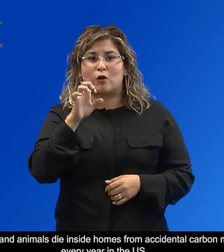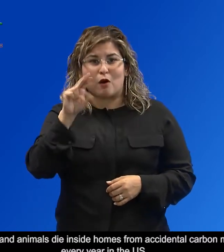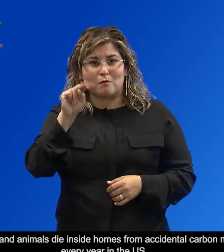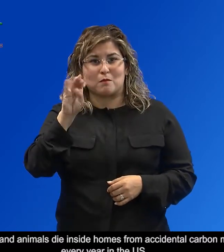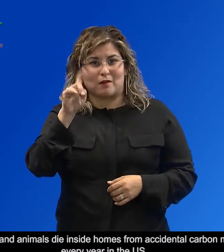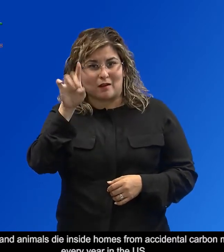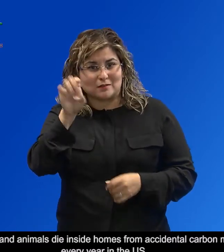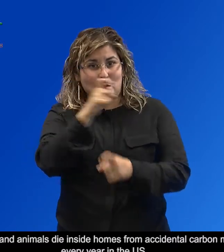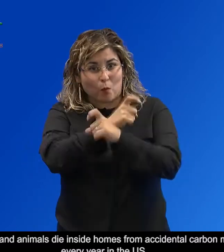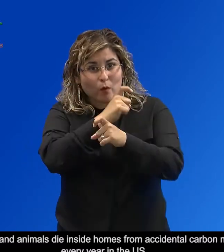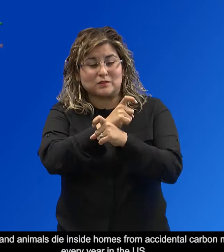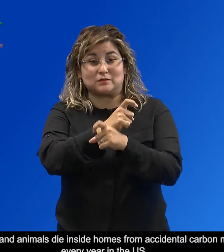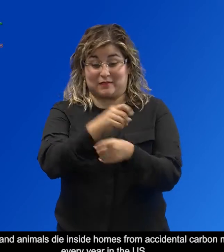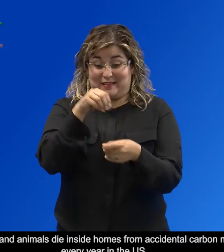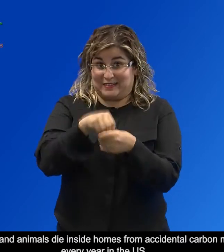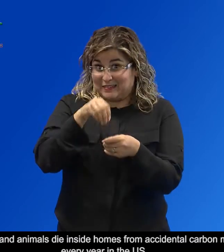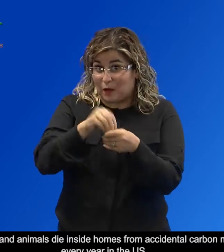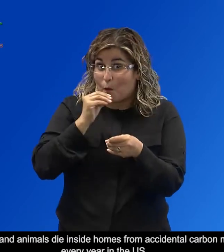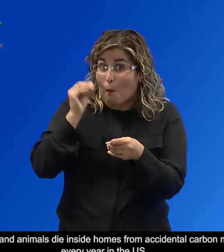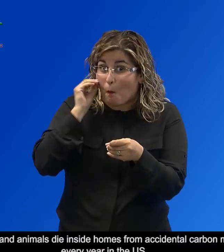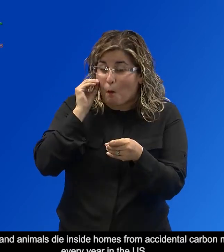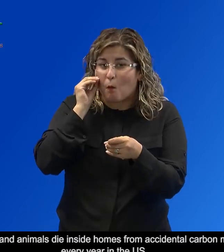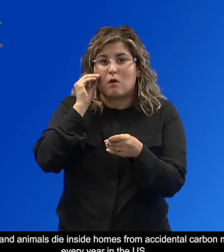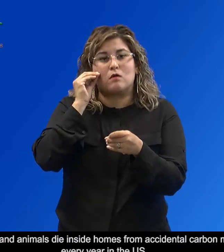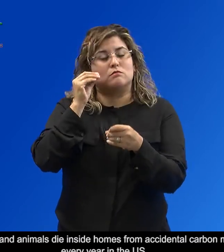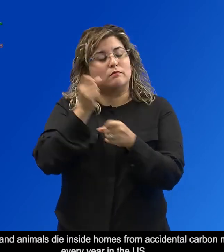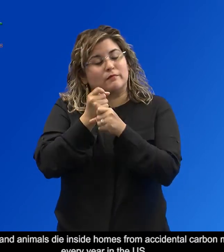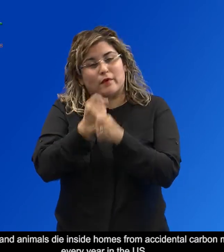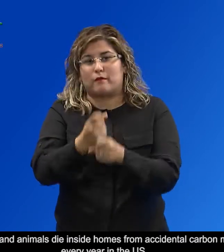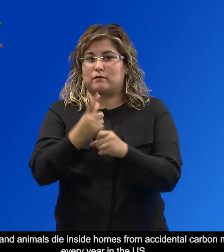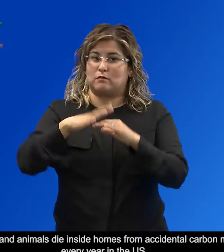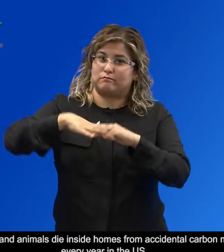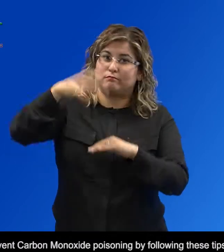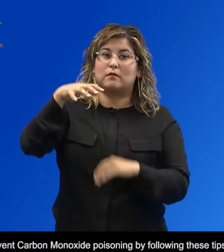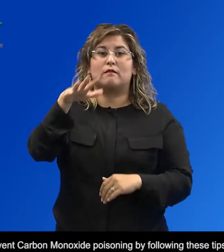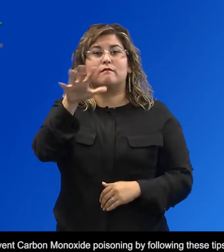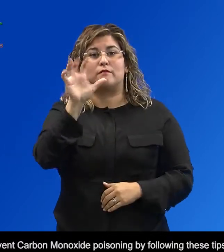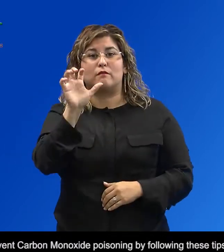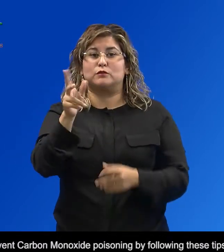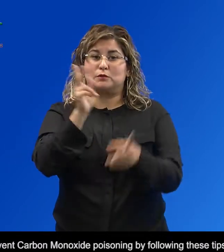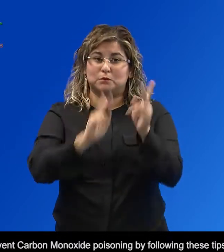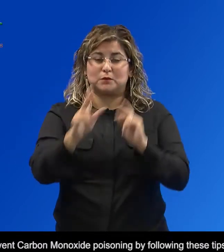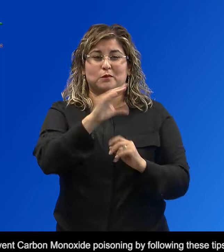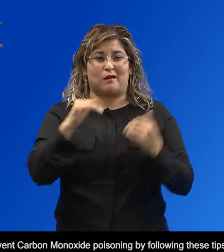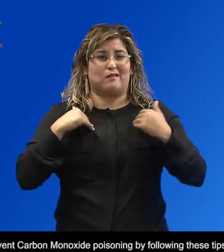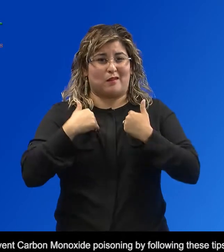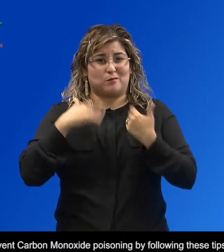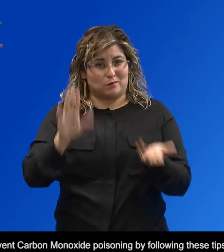carbon monoxide poisoning every year in the U.S. Prevent carbon monoxide poisoning by